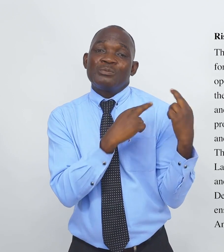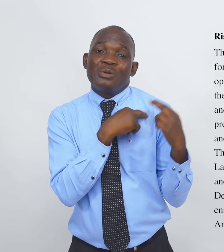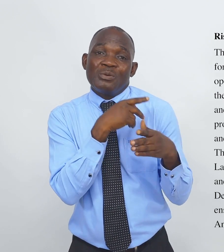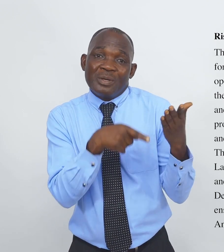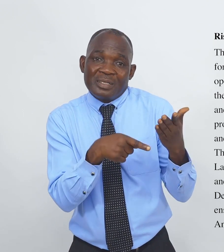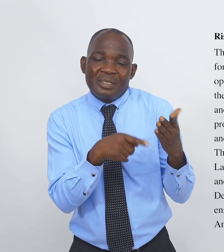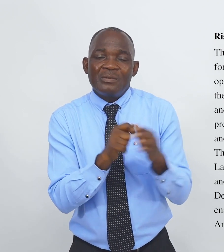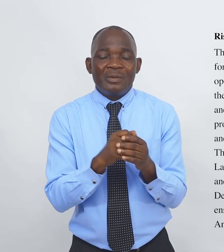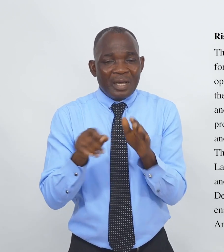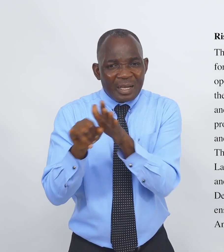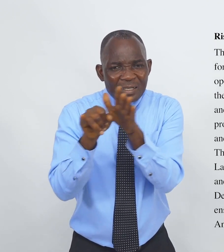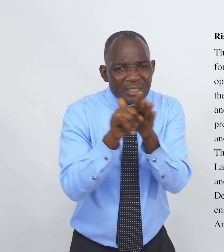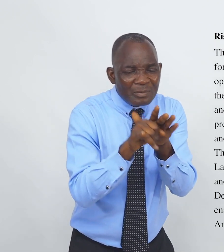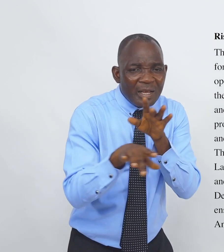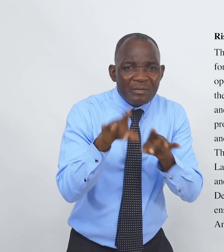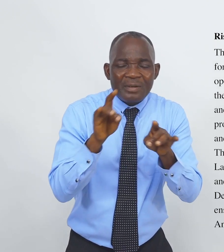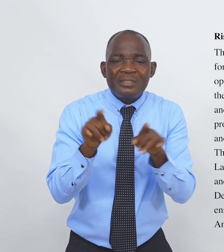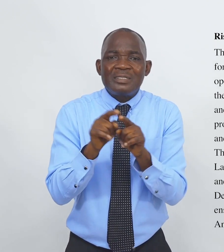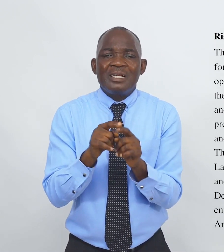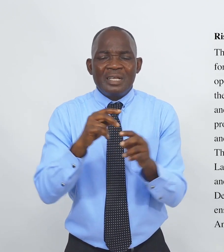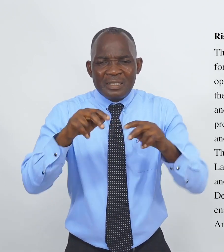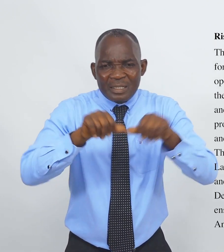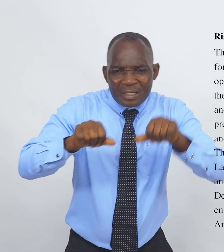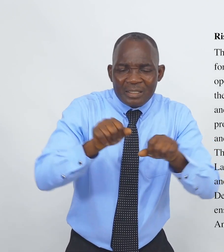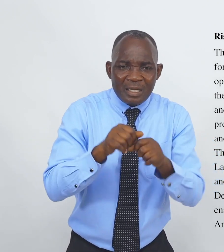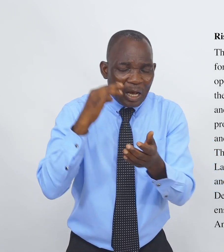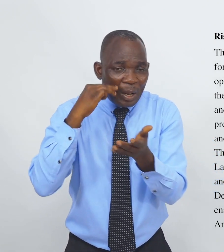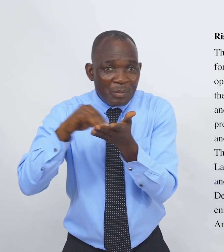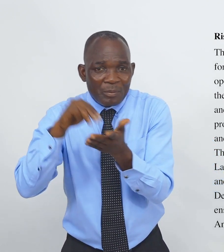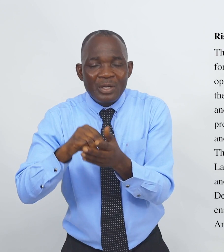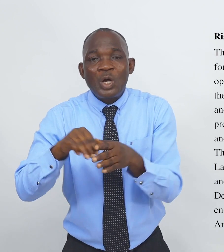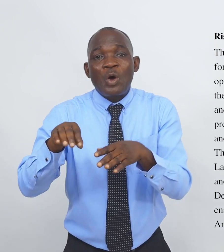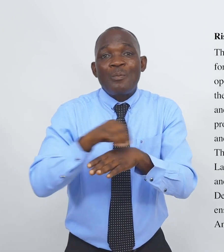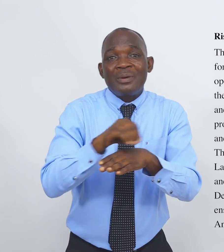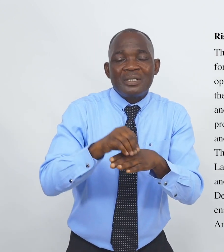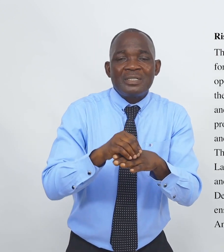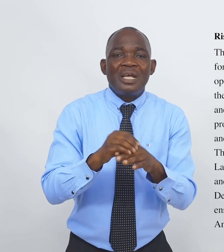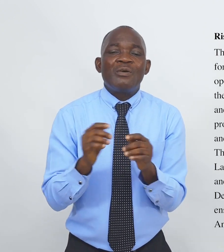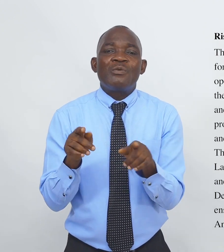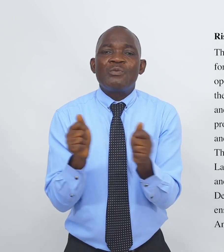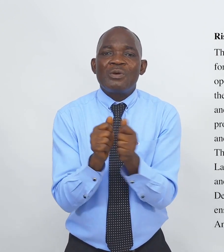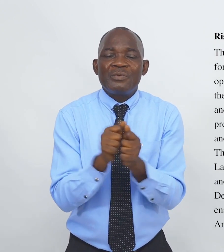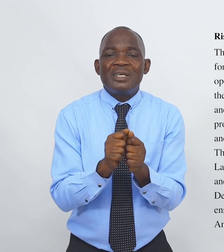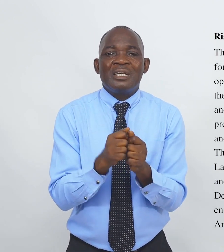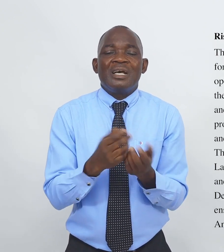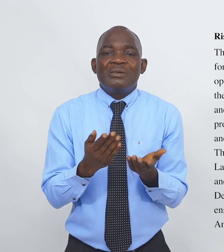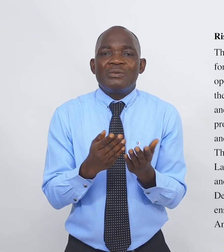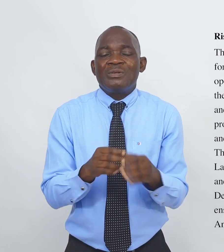responsible for identifying, analyzing, and monitoring the operational, compliance, and reputational risks of